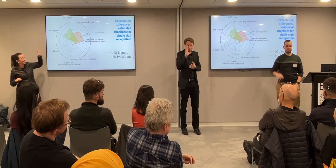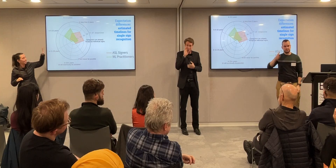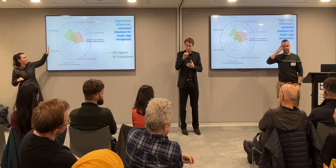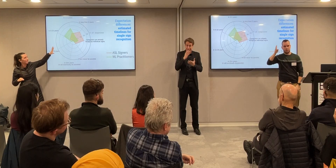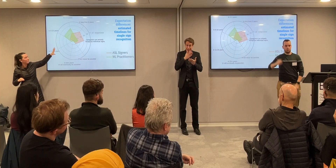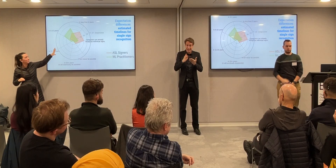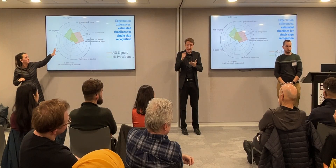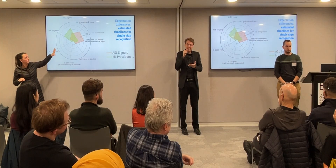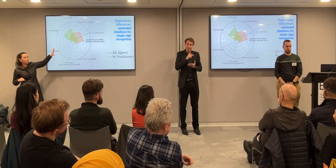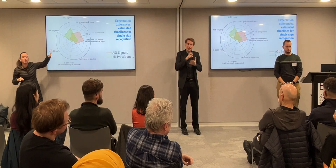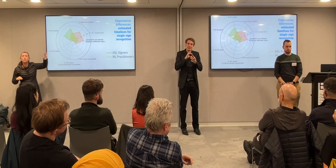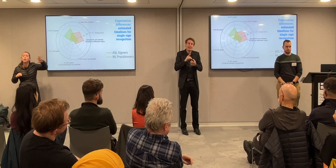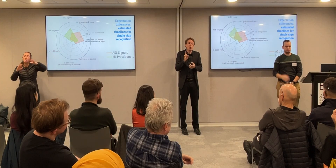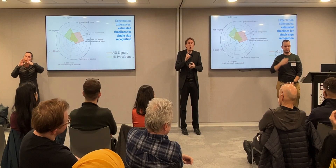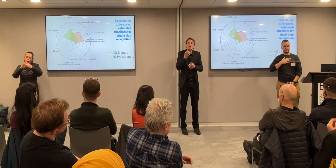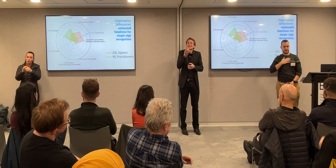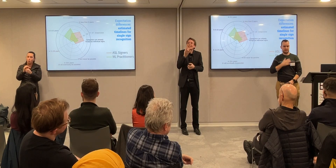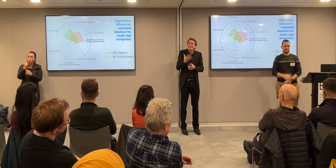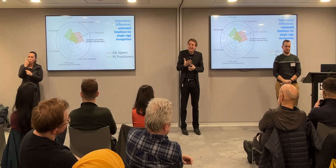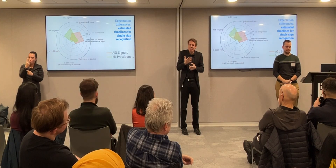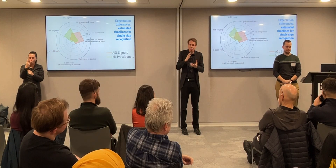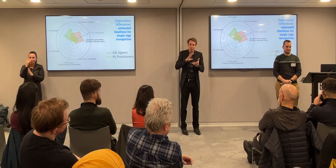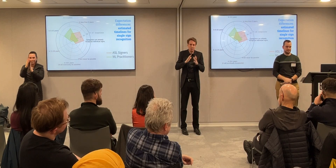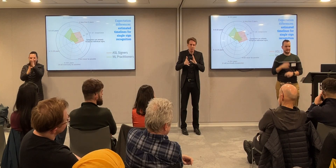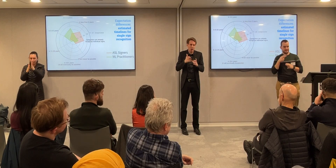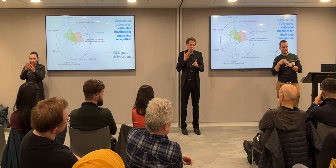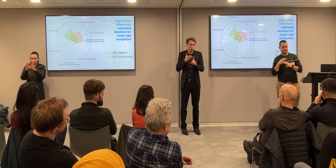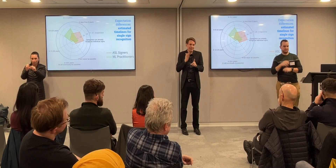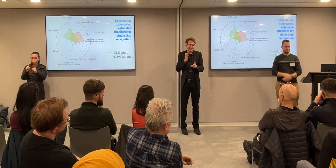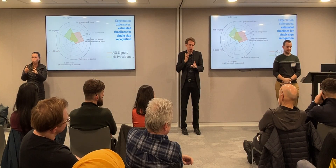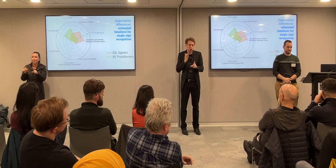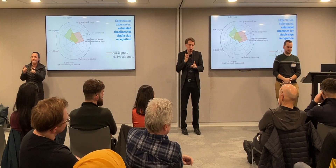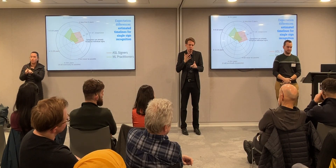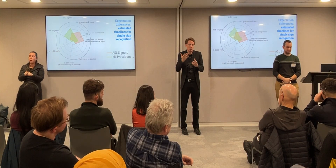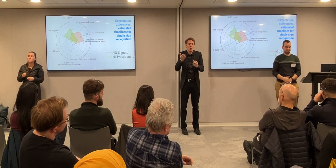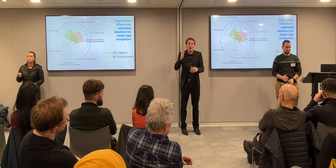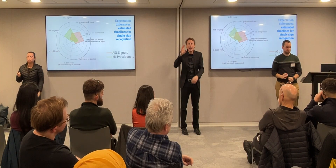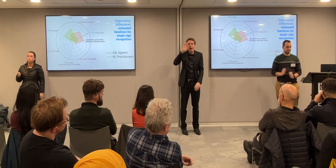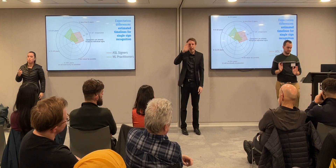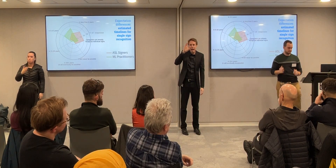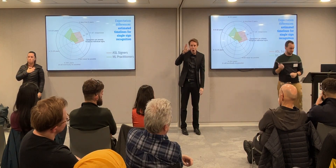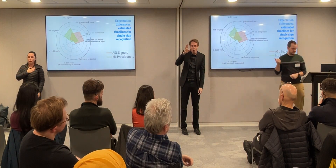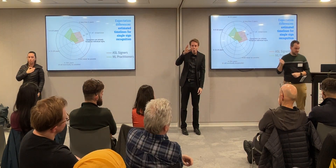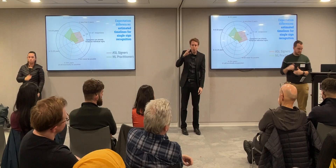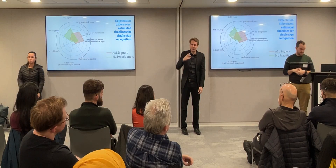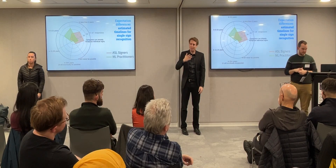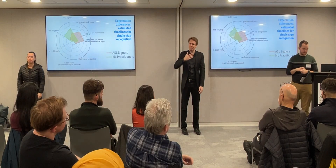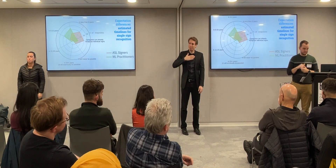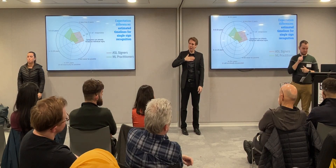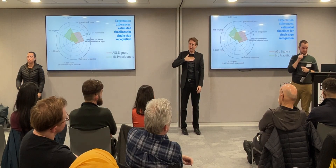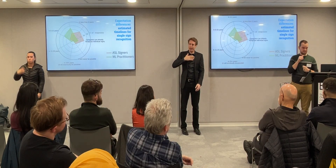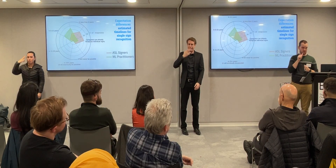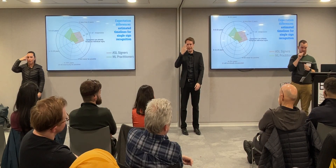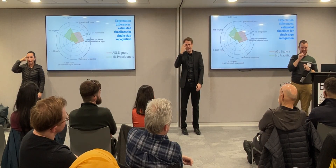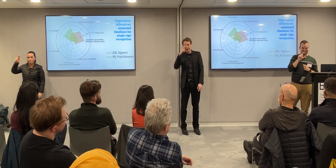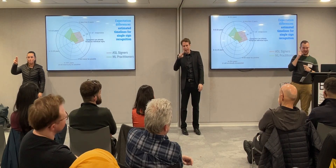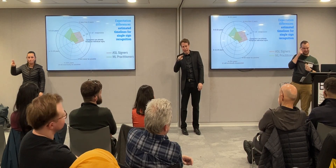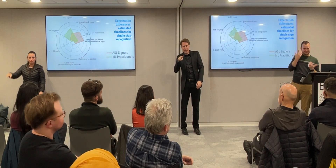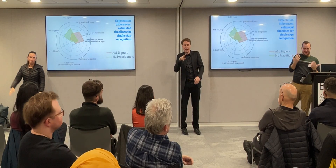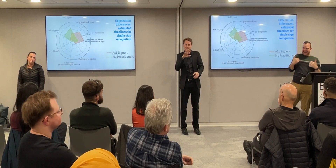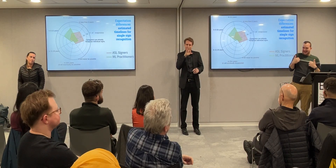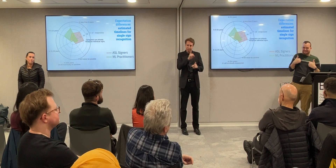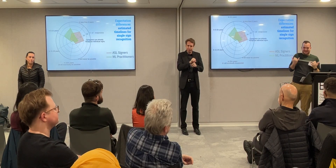single sign recognition, like, hello, for the sign my, name. We're not talking about other things. This is